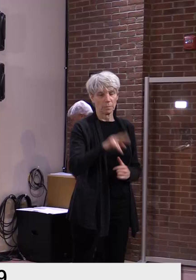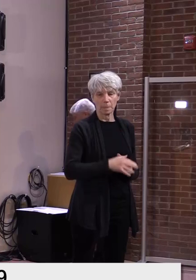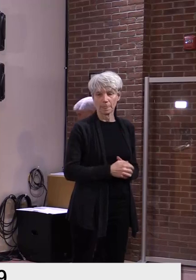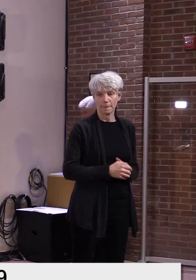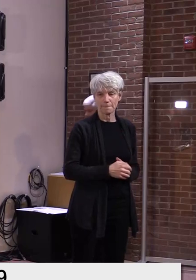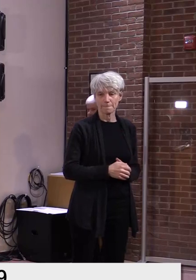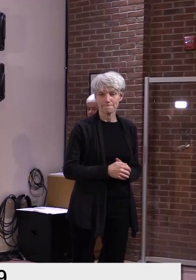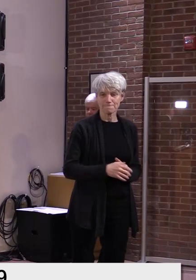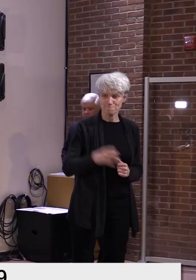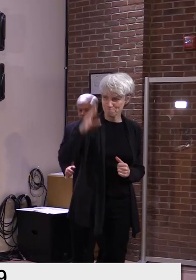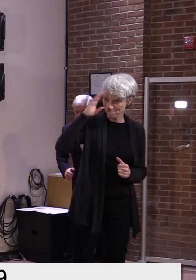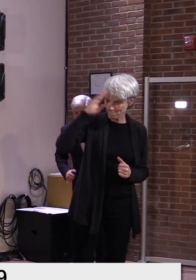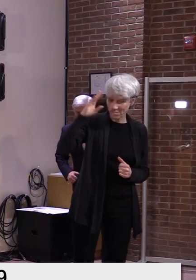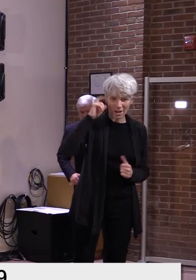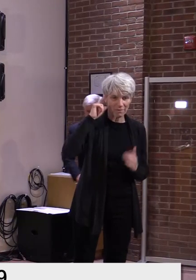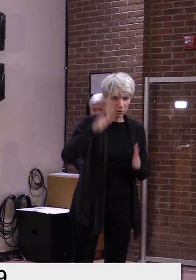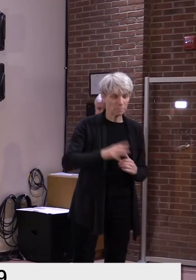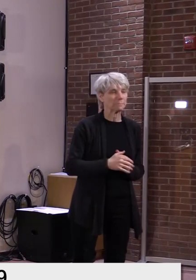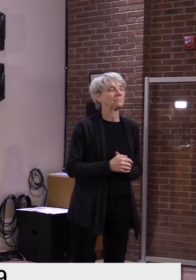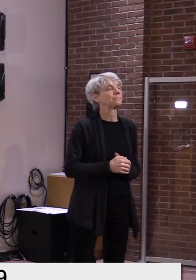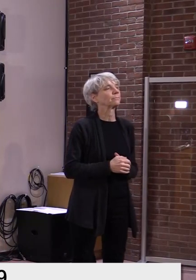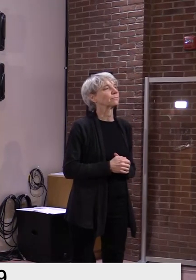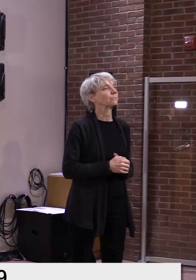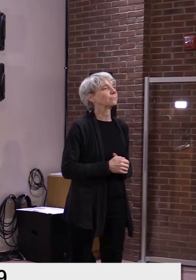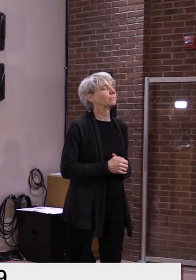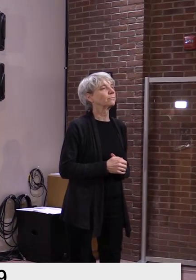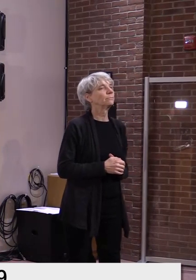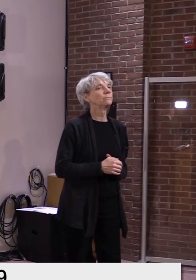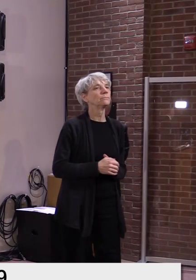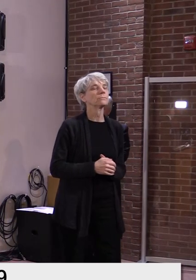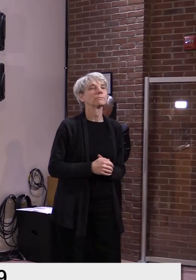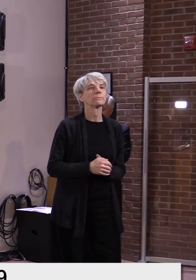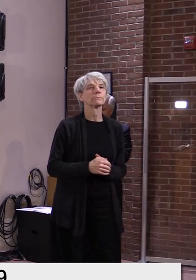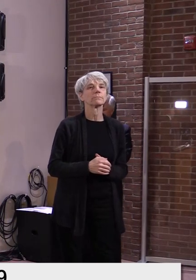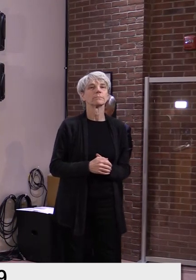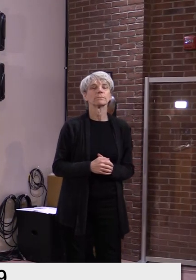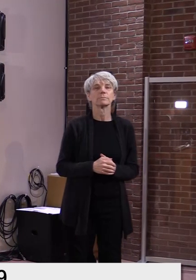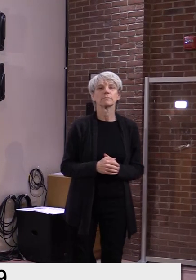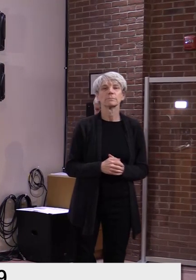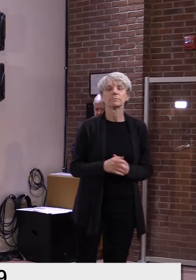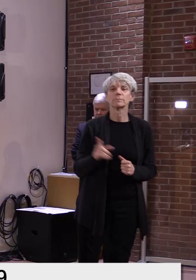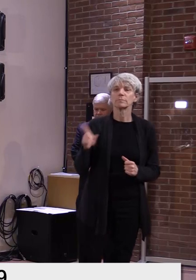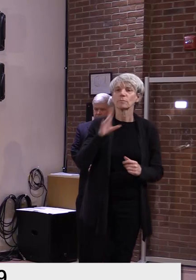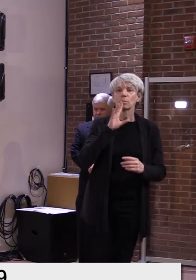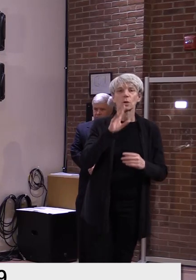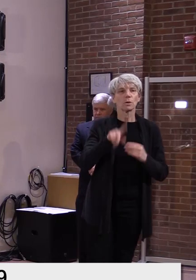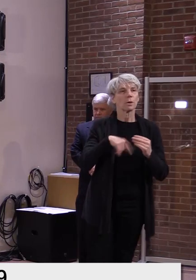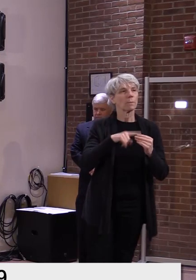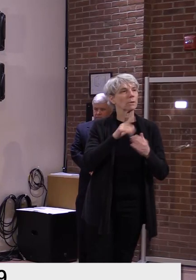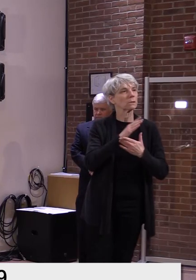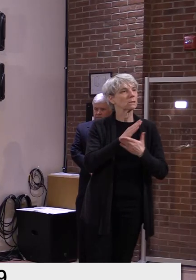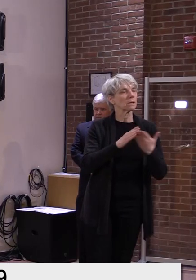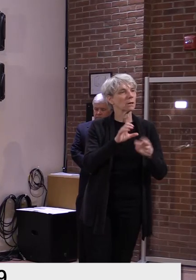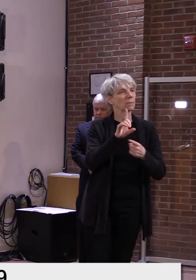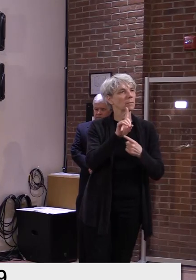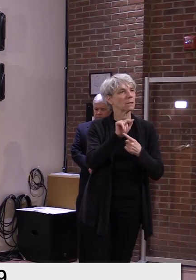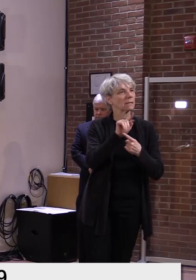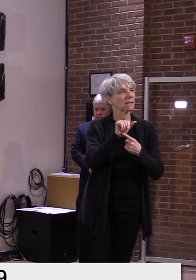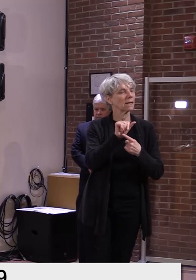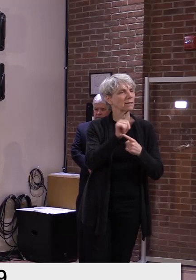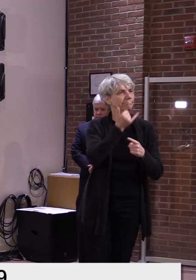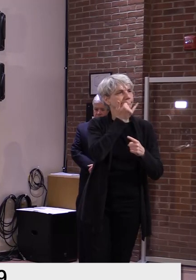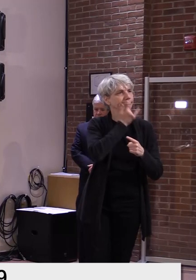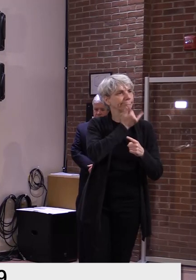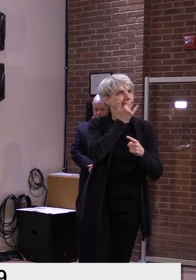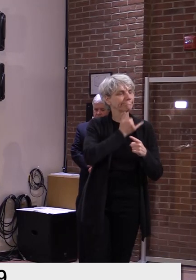Good afternoon, Governor. On the topic of the data not being 100% accurate as we work